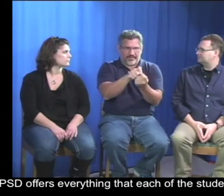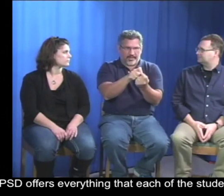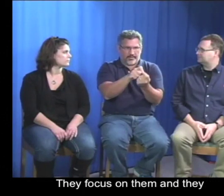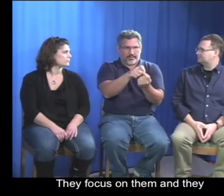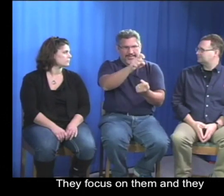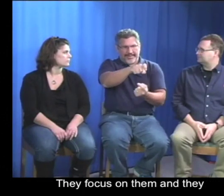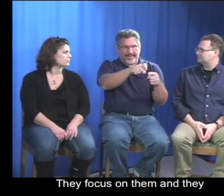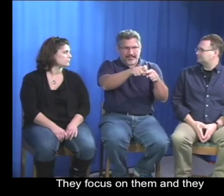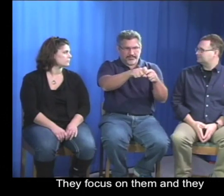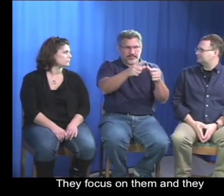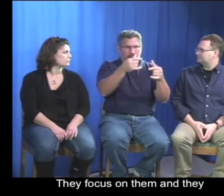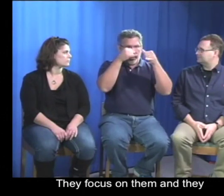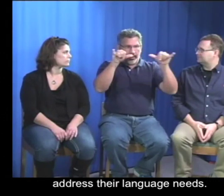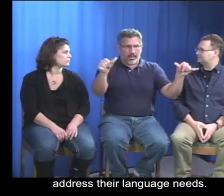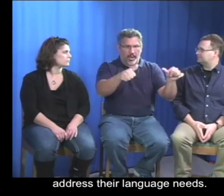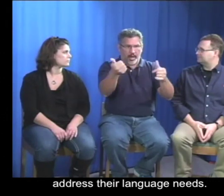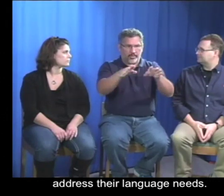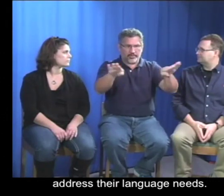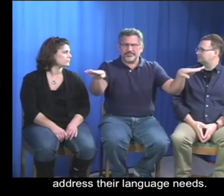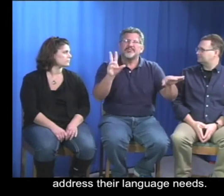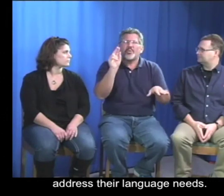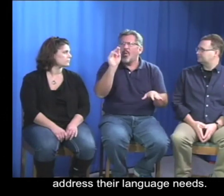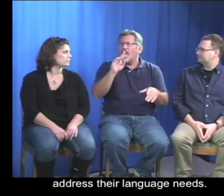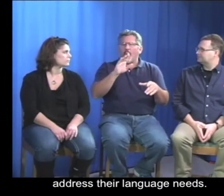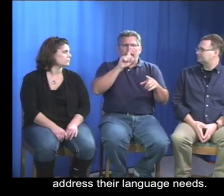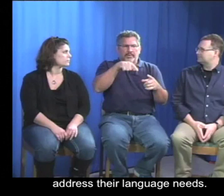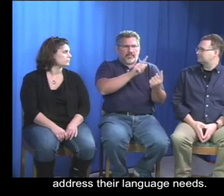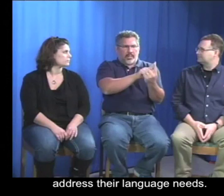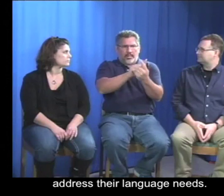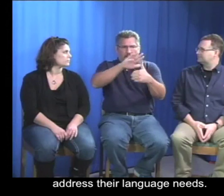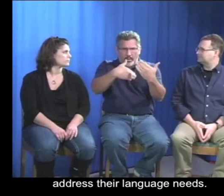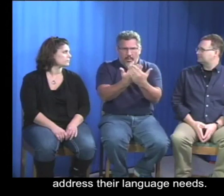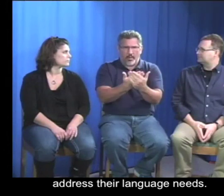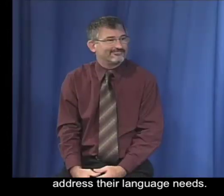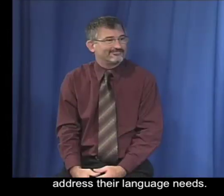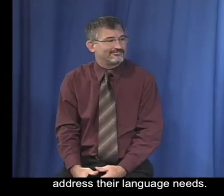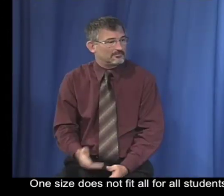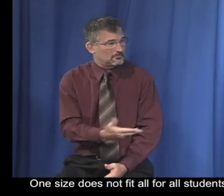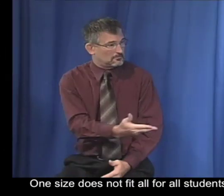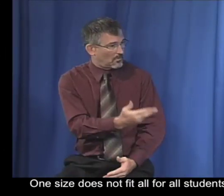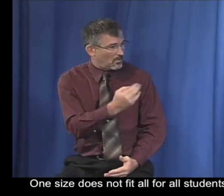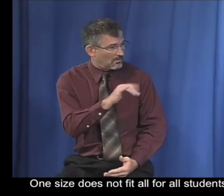them and they address what language need. One size does not fit all for all students.